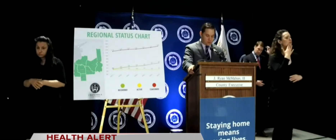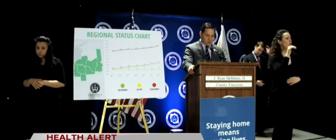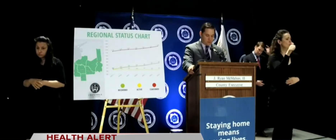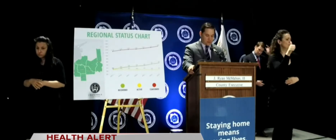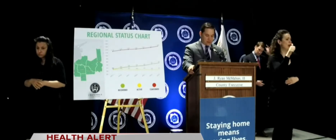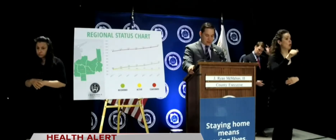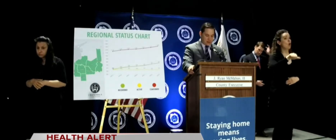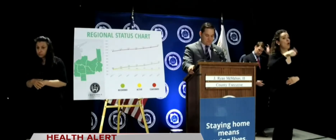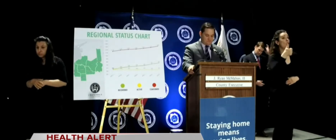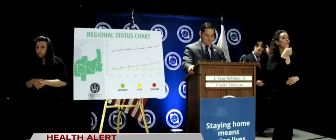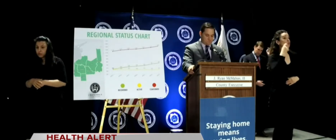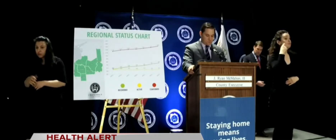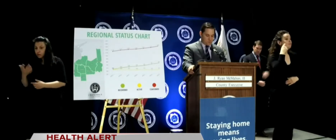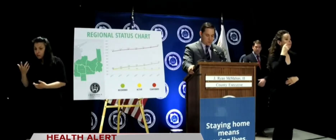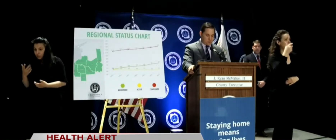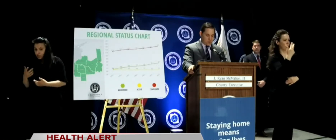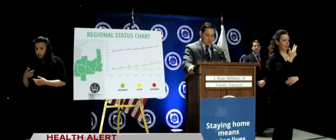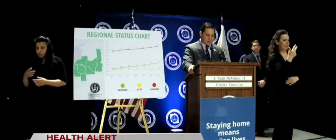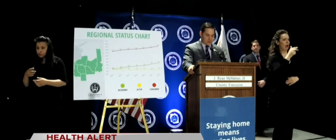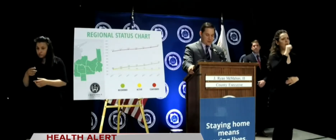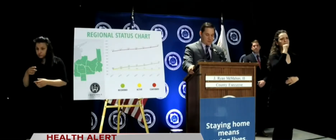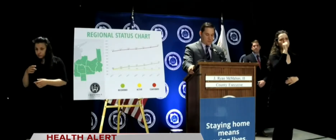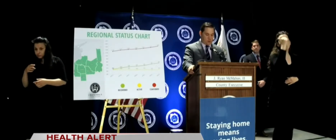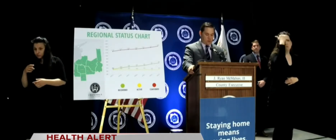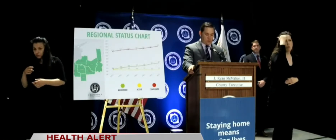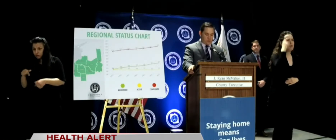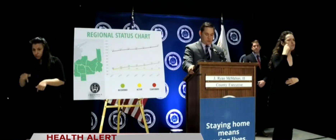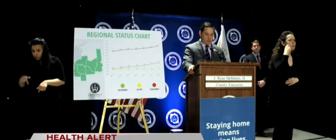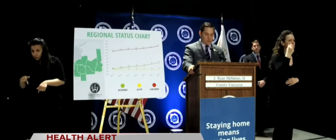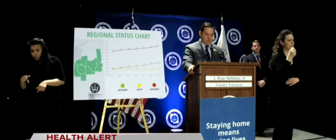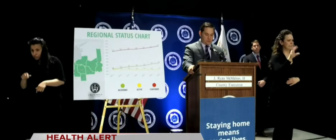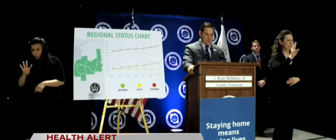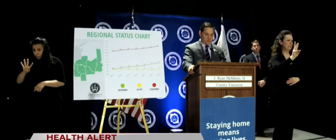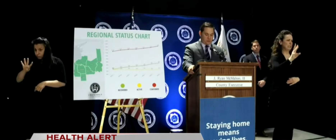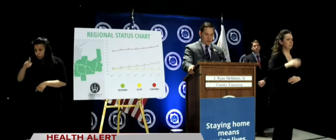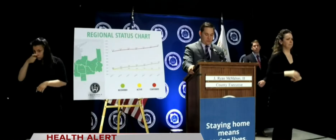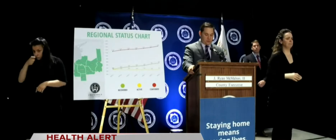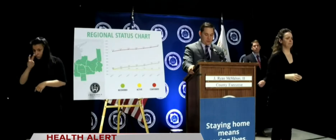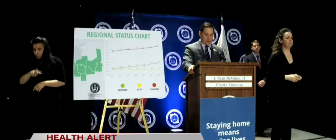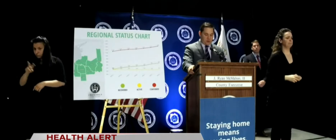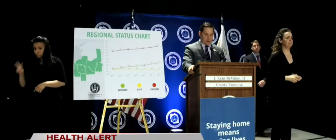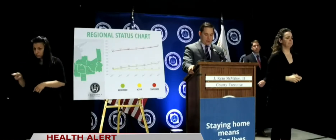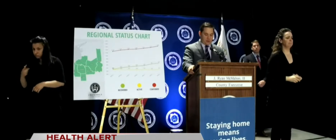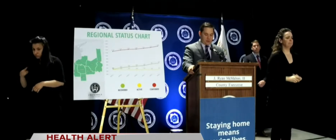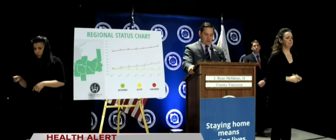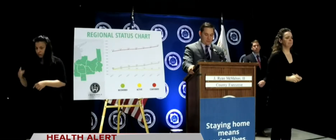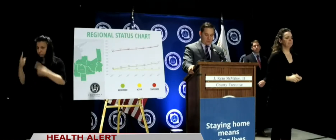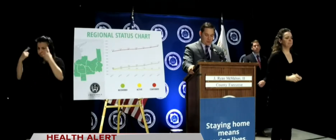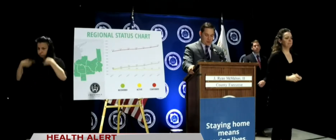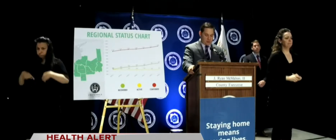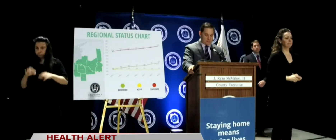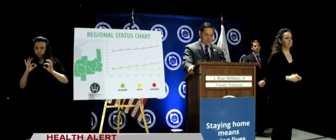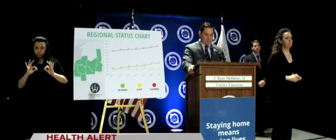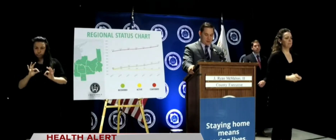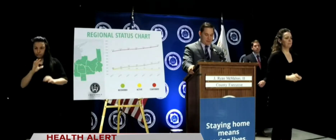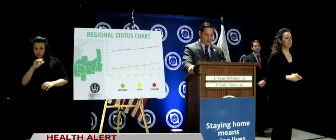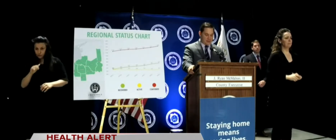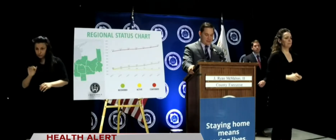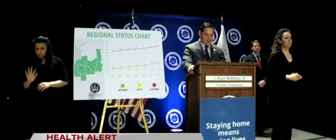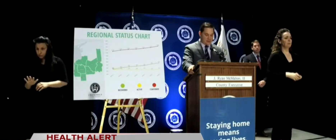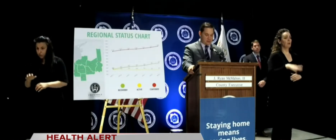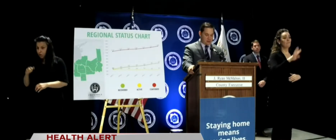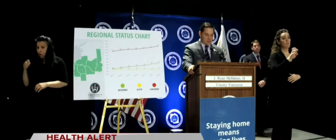have their demographic data on. Today there are 422 people who have recovered. Our green curve, this is